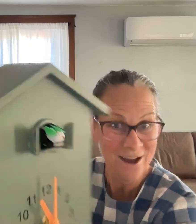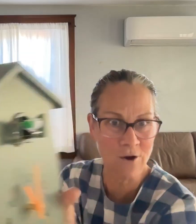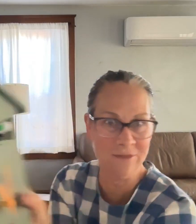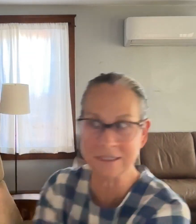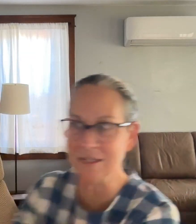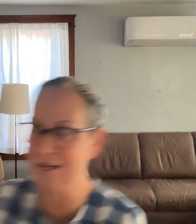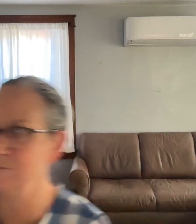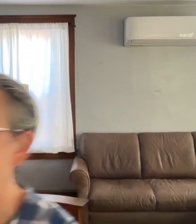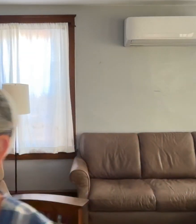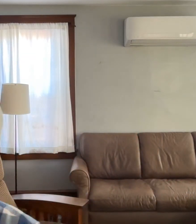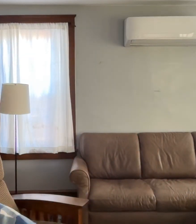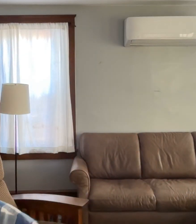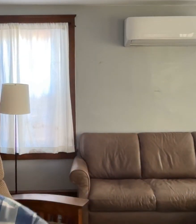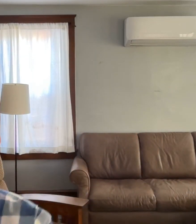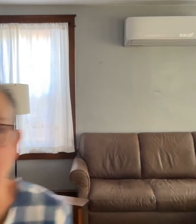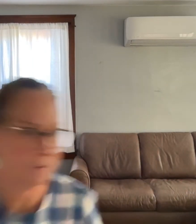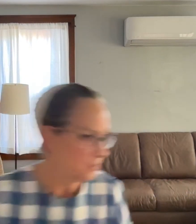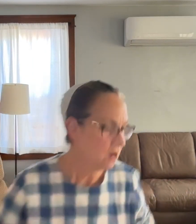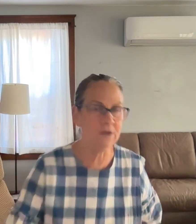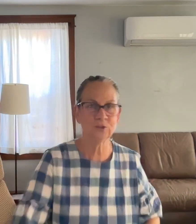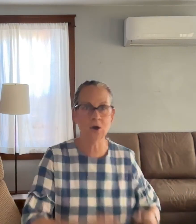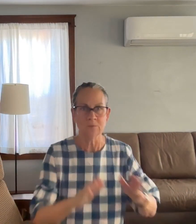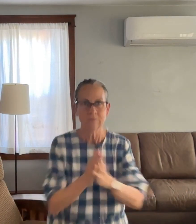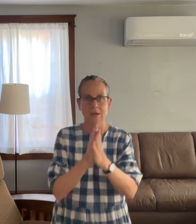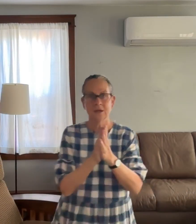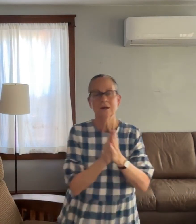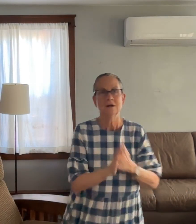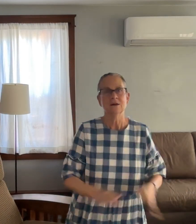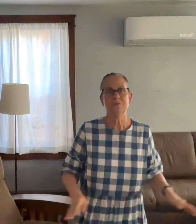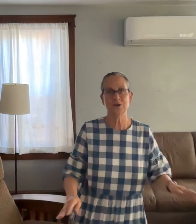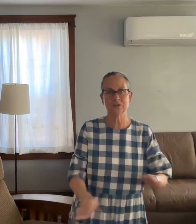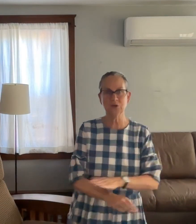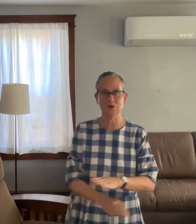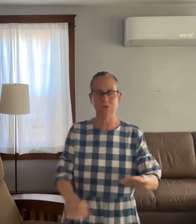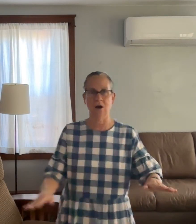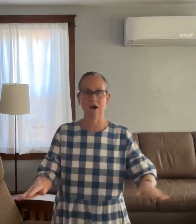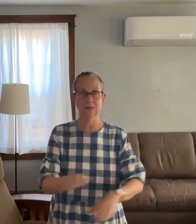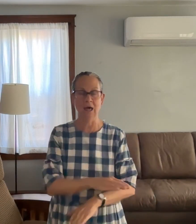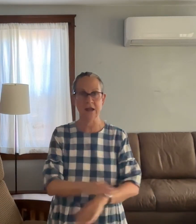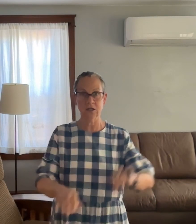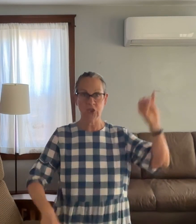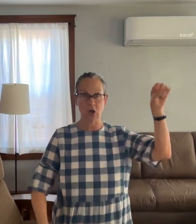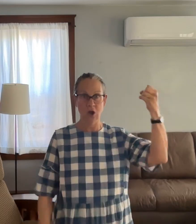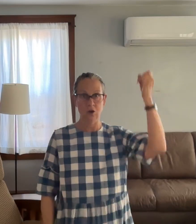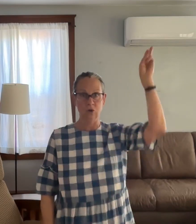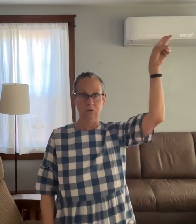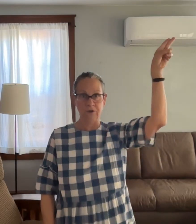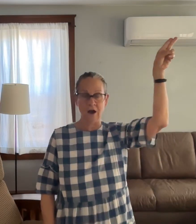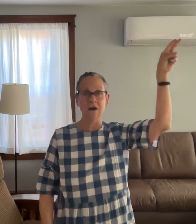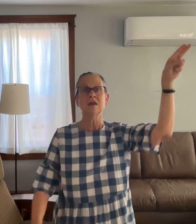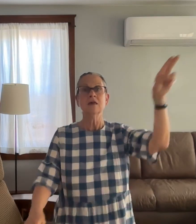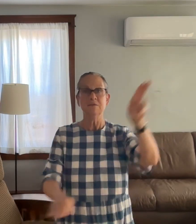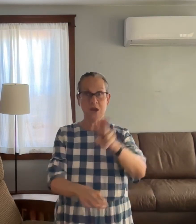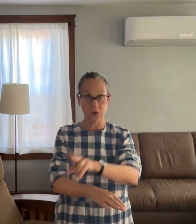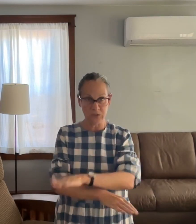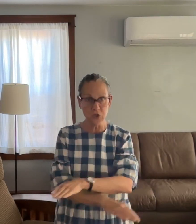Okay, that's neat. Admit it. Okay, sorry. All right, so there's no God like Jehovah. There's